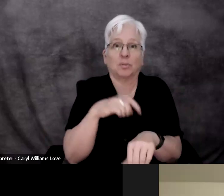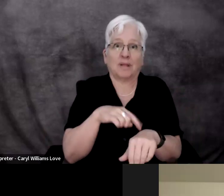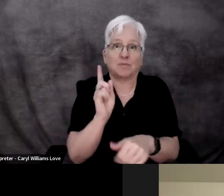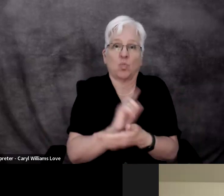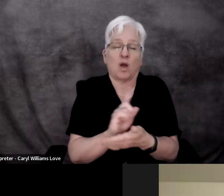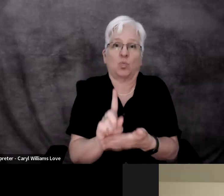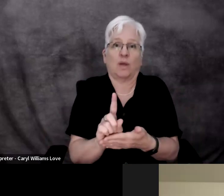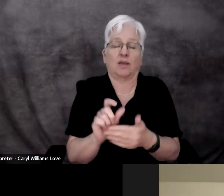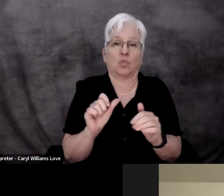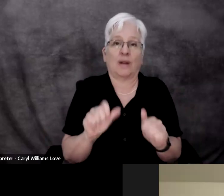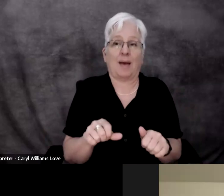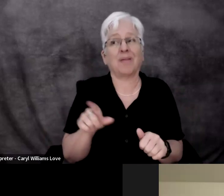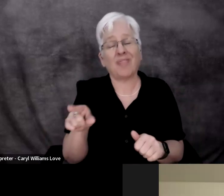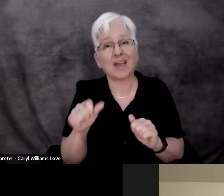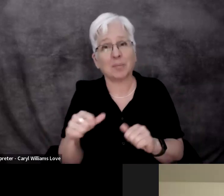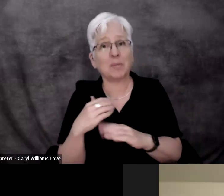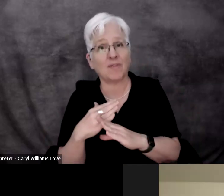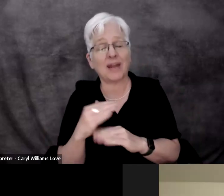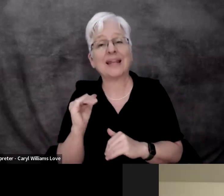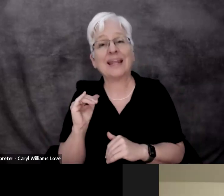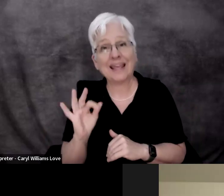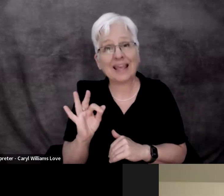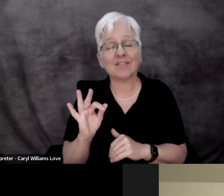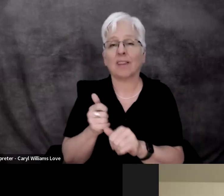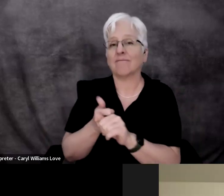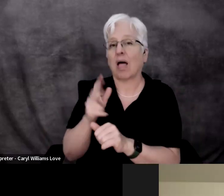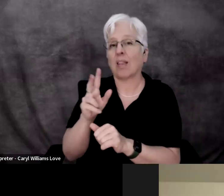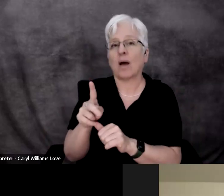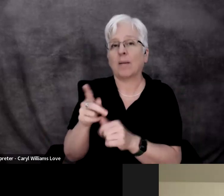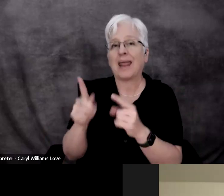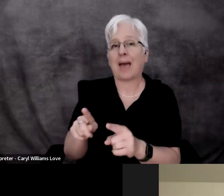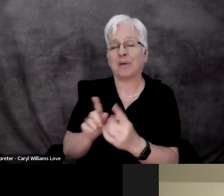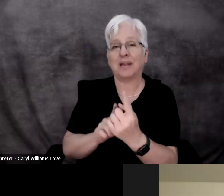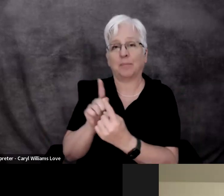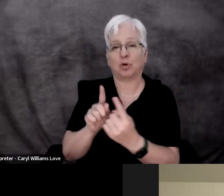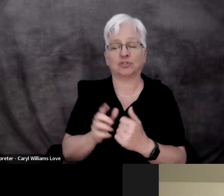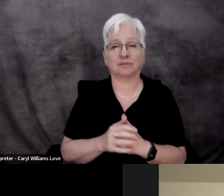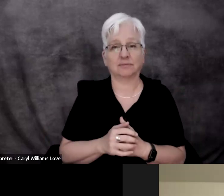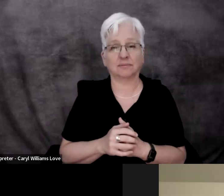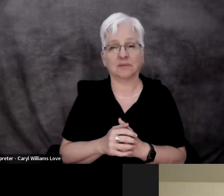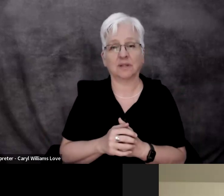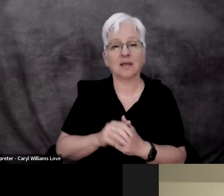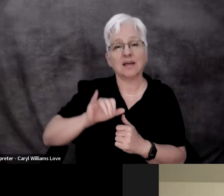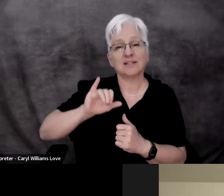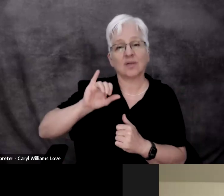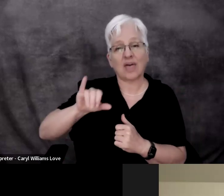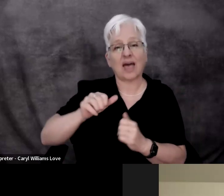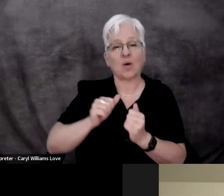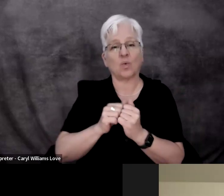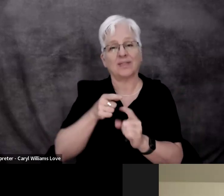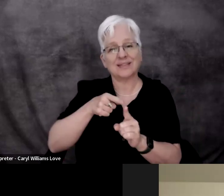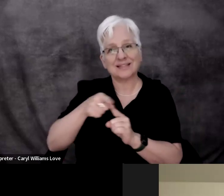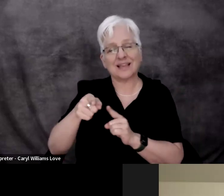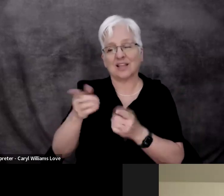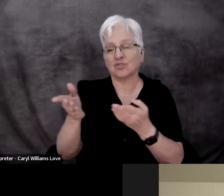that could be prevented if there was that post-prevention follow-up and coordination with the existing services that person has